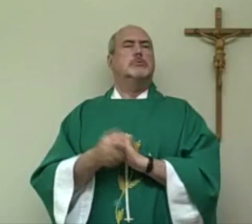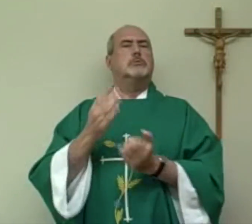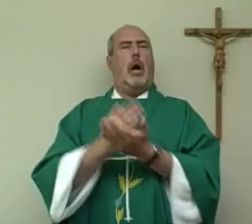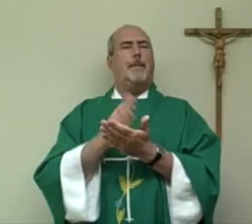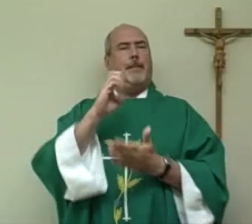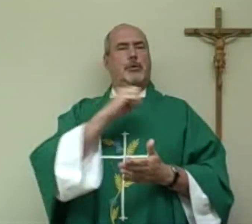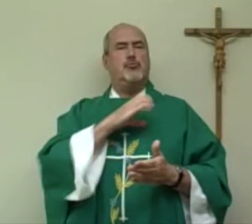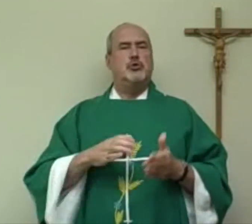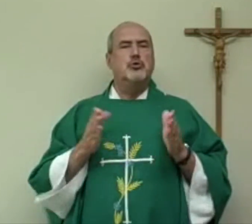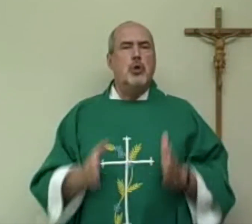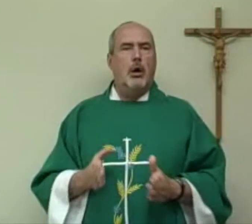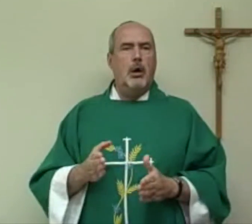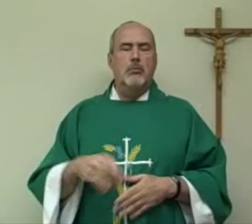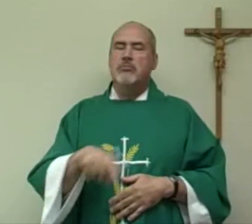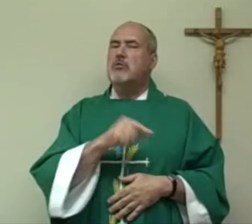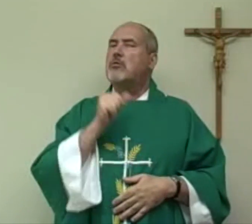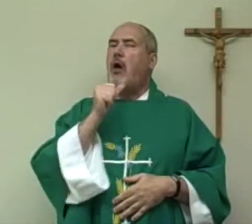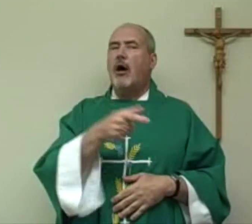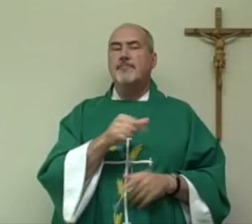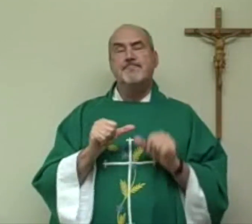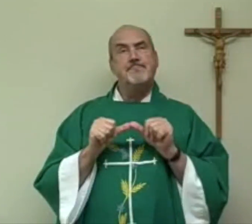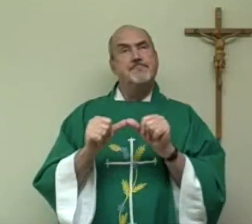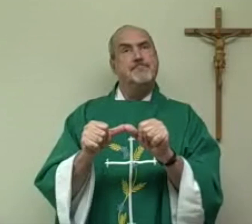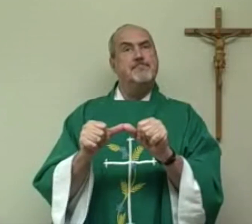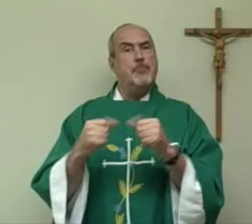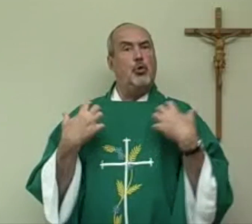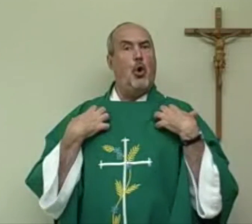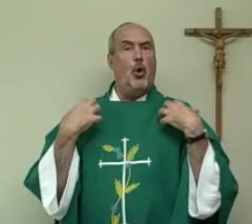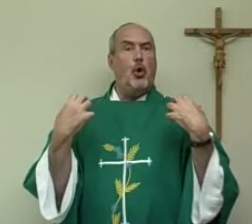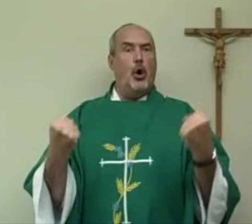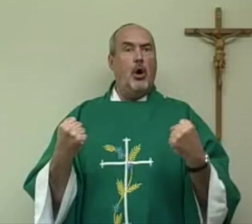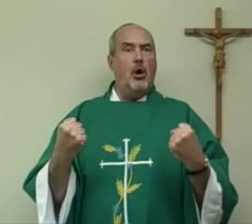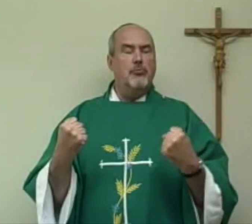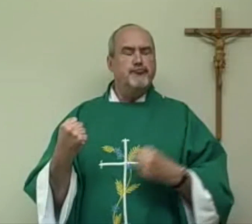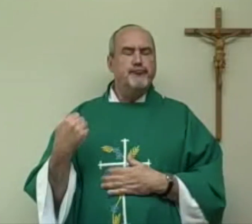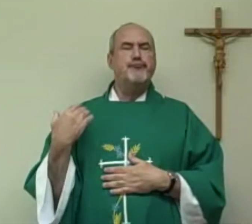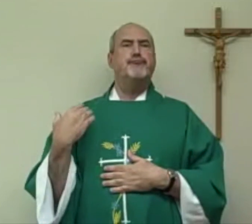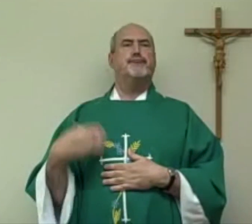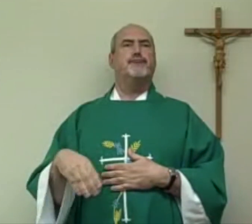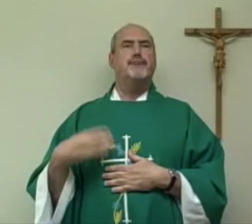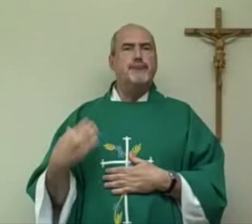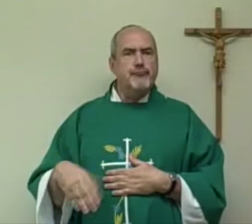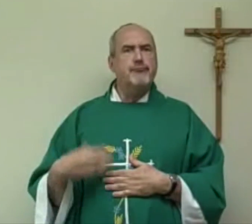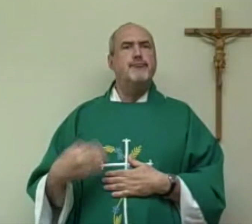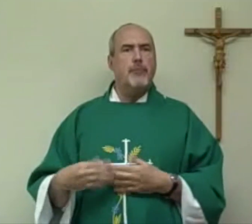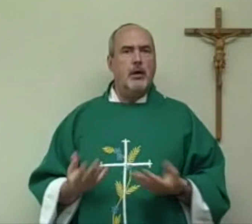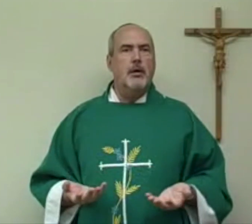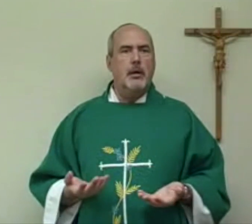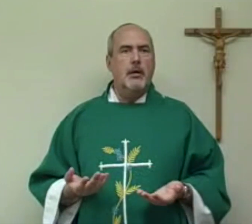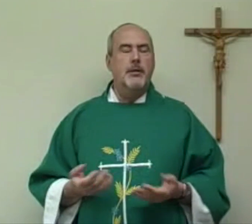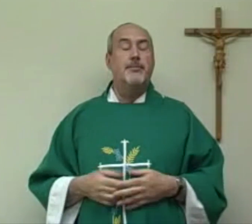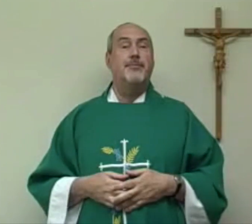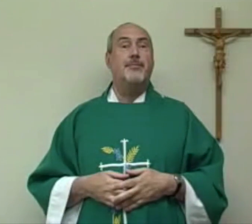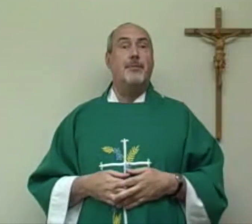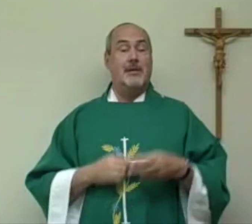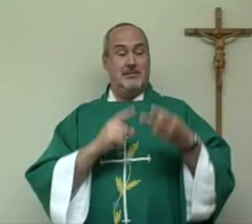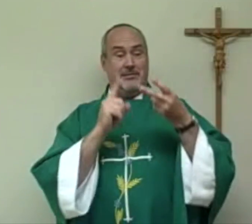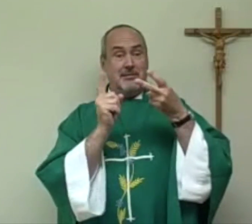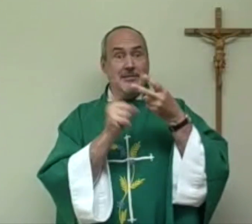weren't giving in to fear. They didn't change their faith. They continued to follow Christ and be courageous. That's